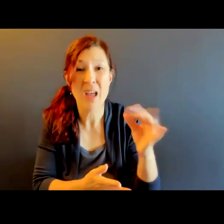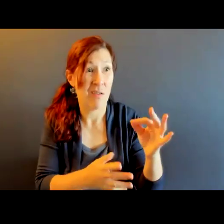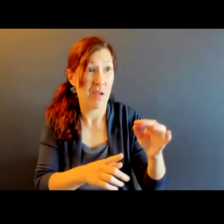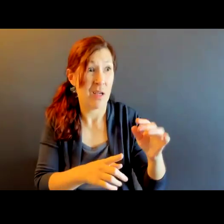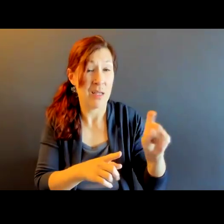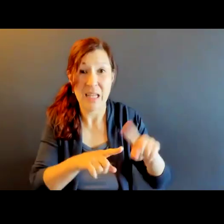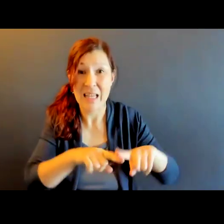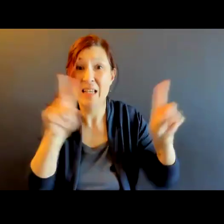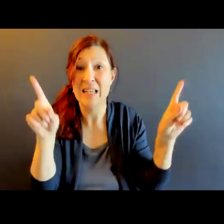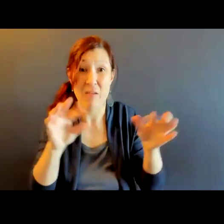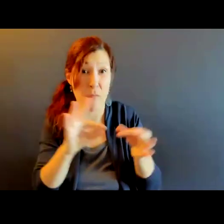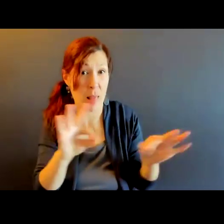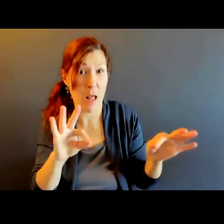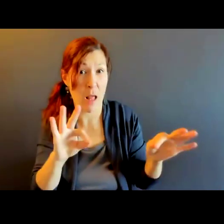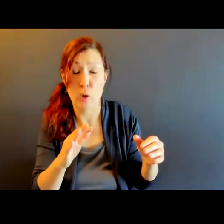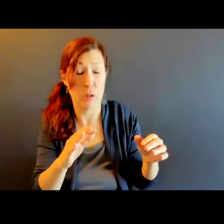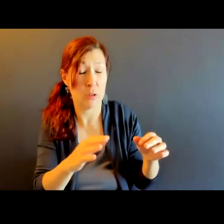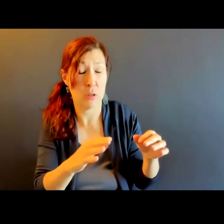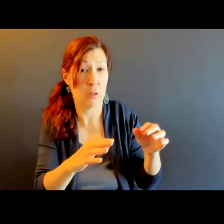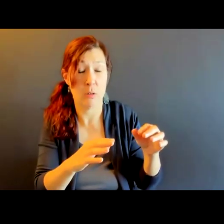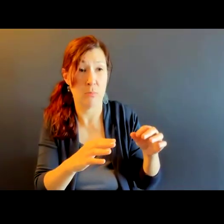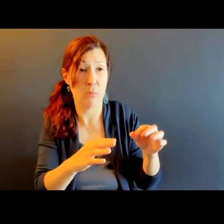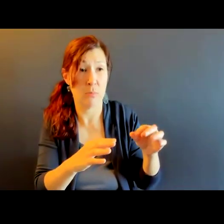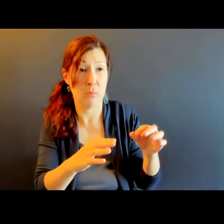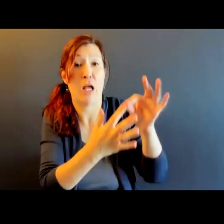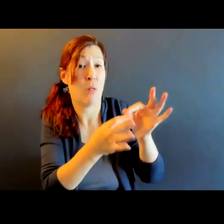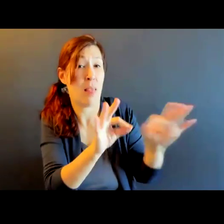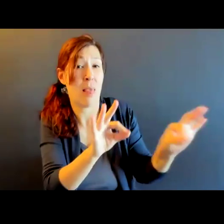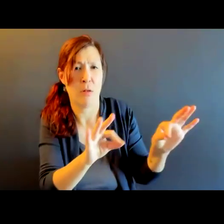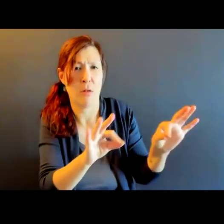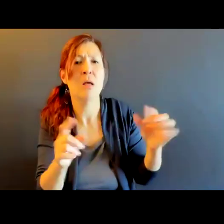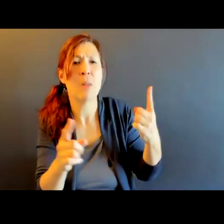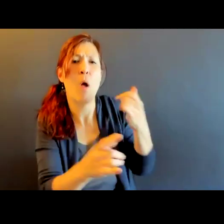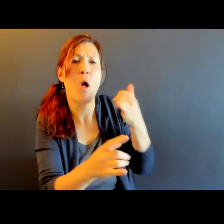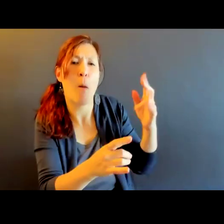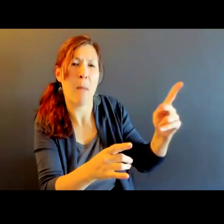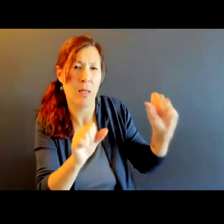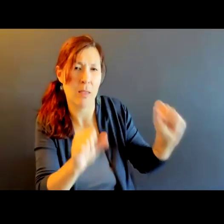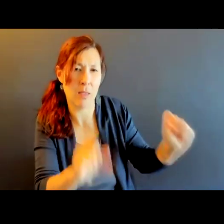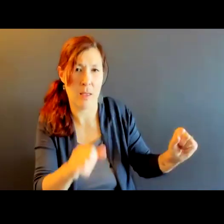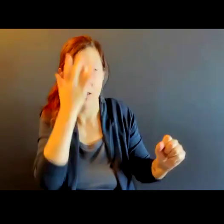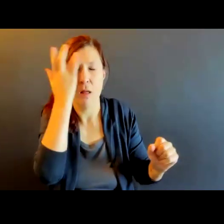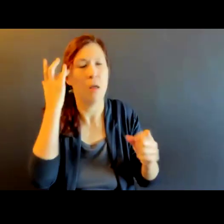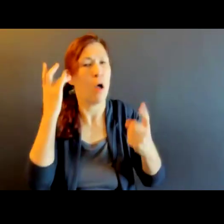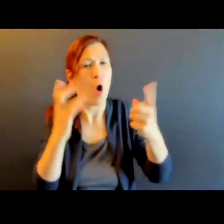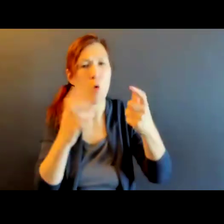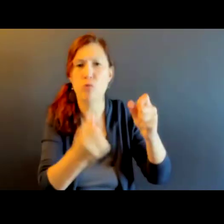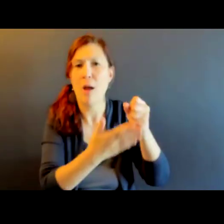callback. So we're really, really trying to reach every single parent or family member that calls in for support.